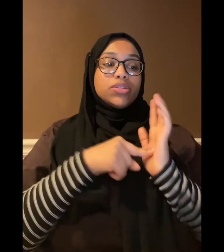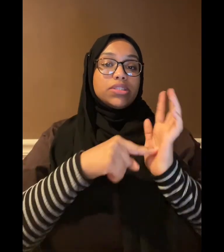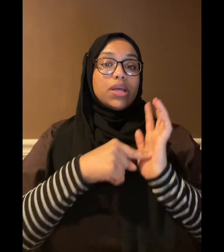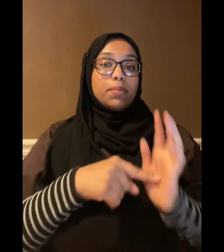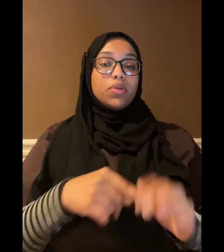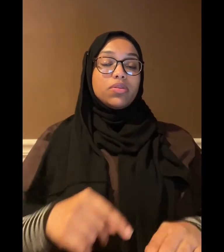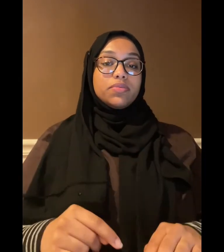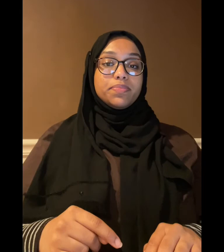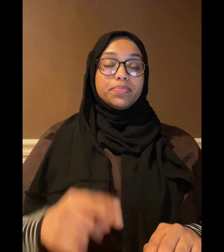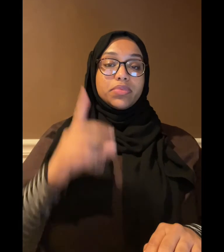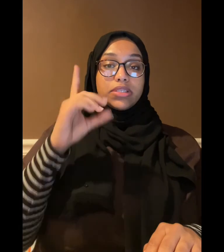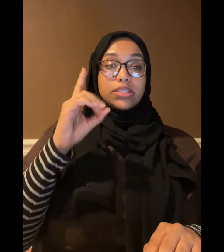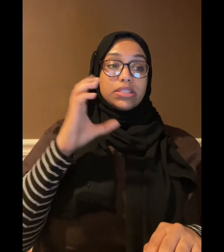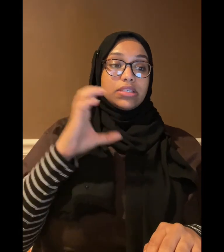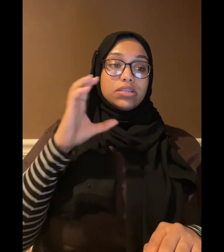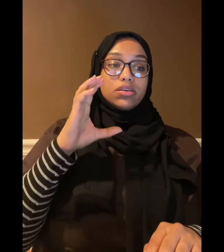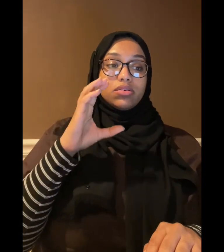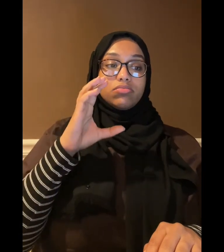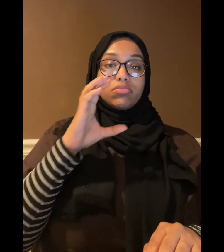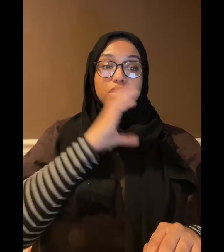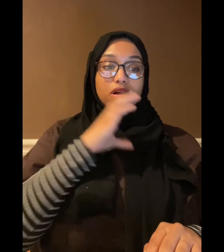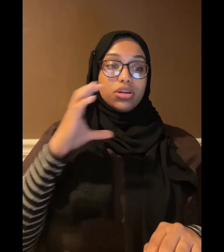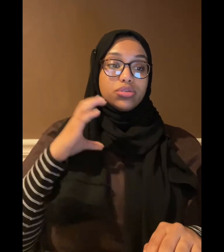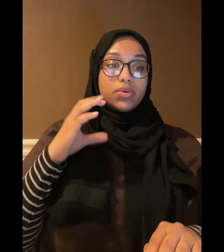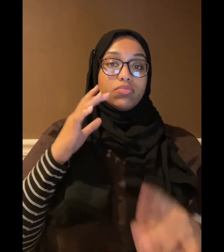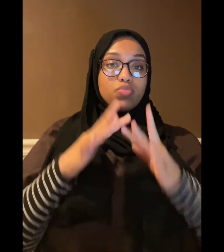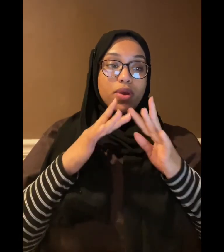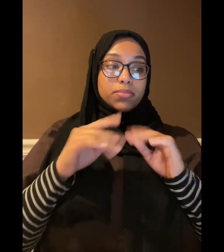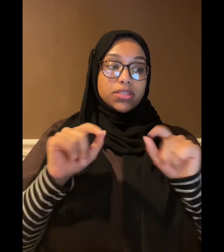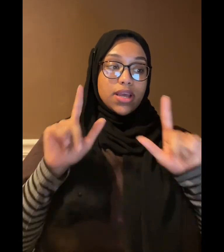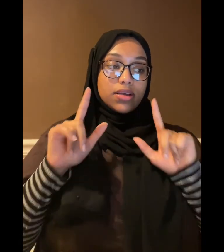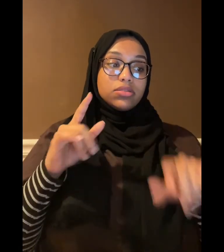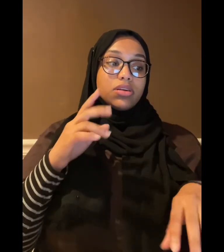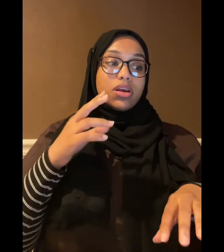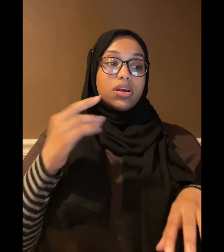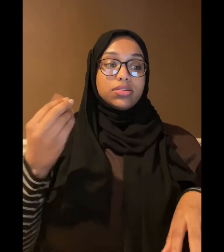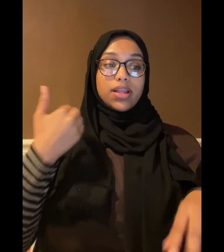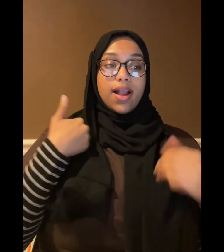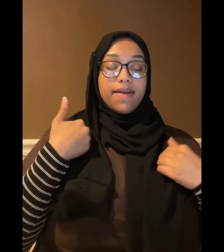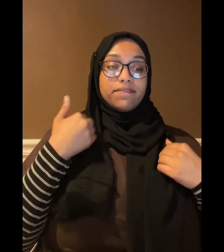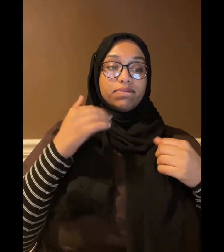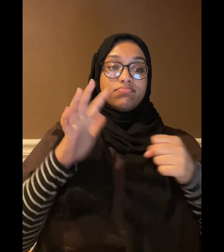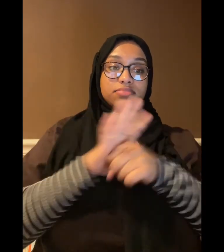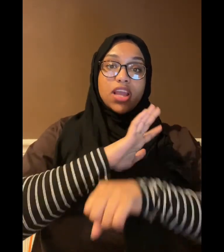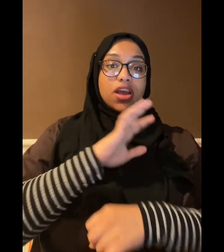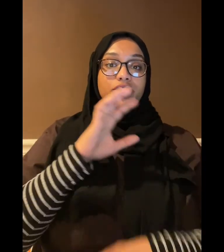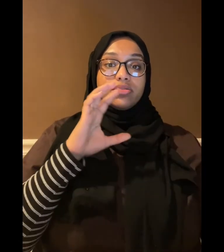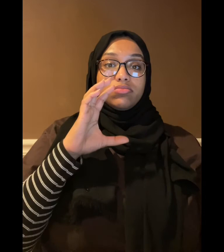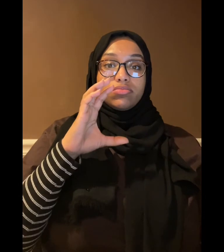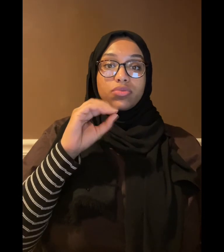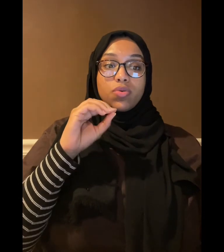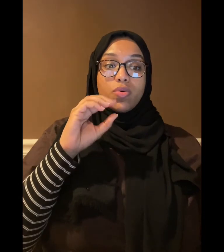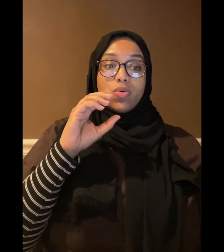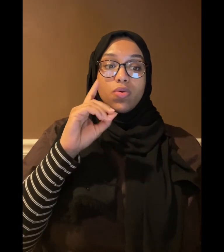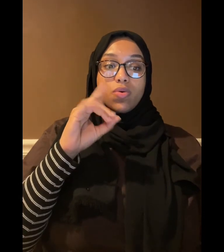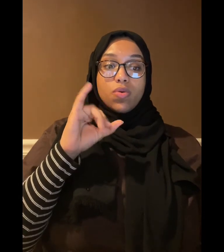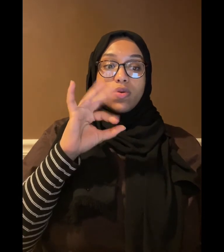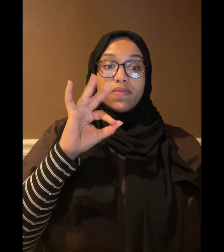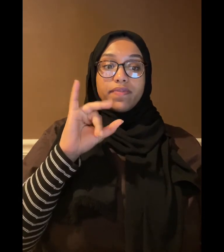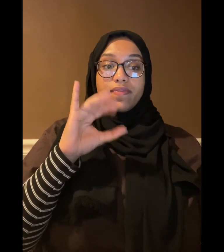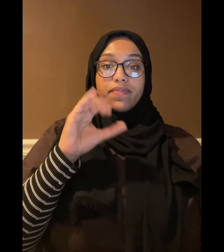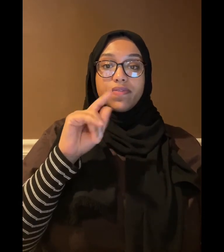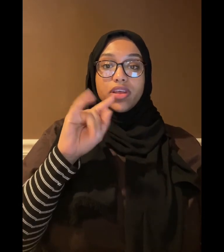it does it, but every state has a legislative tracking of its legislation in